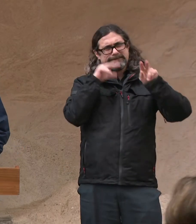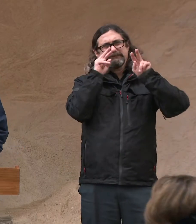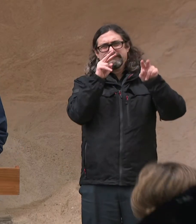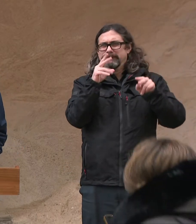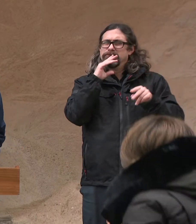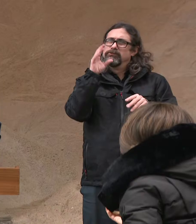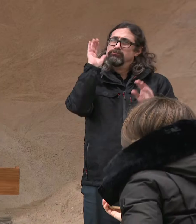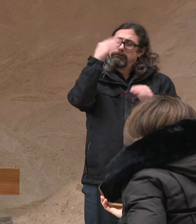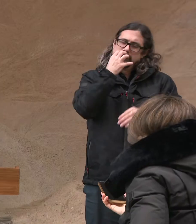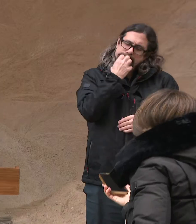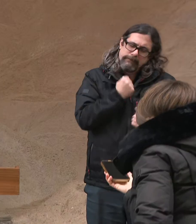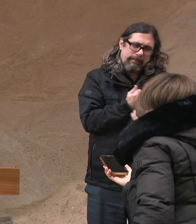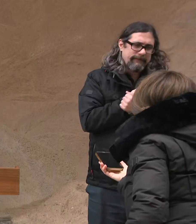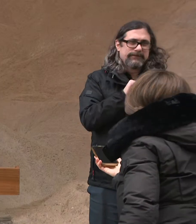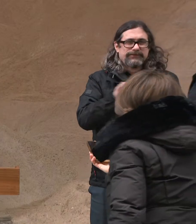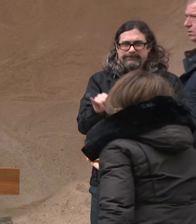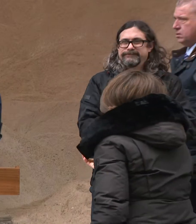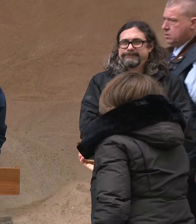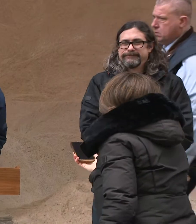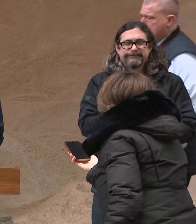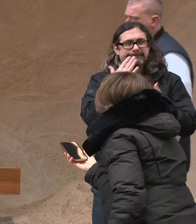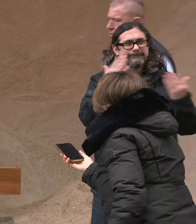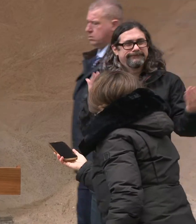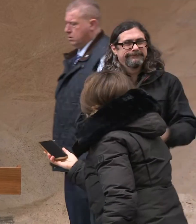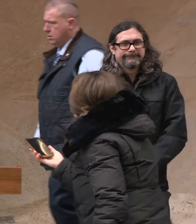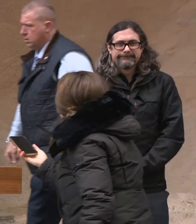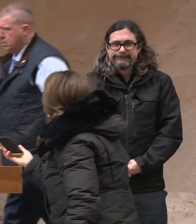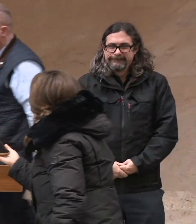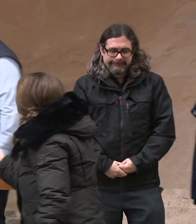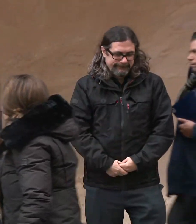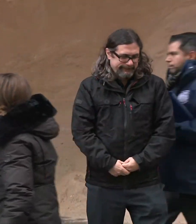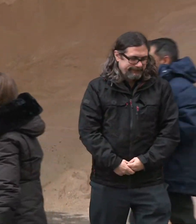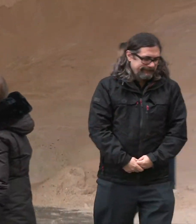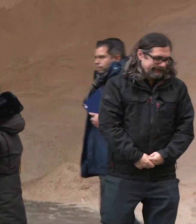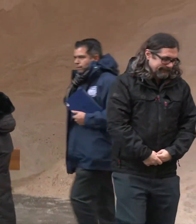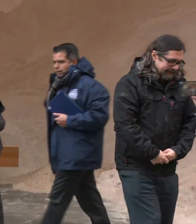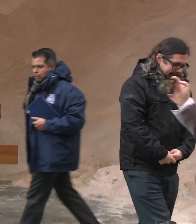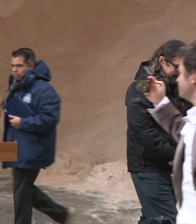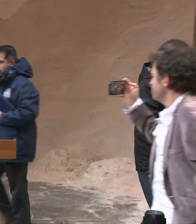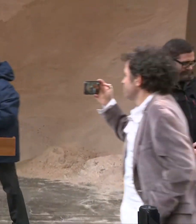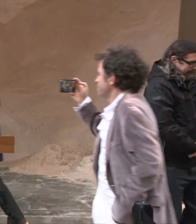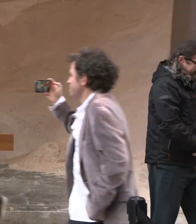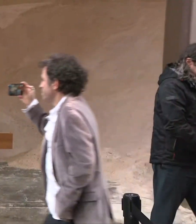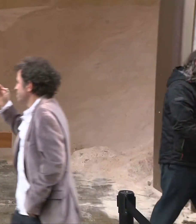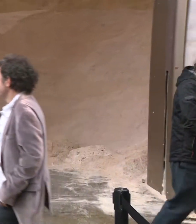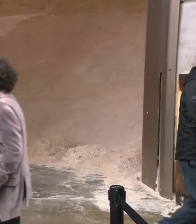Mayor Adams, you mentioned the law is the law.